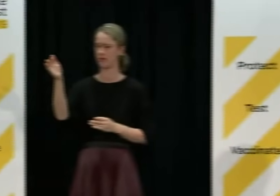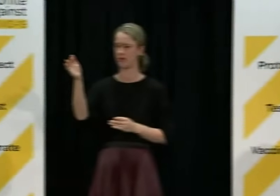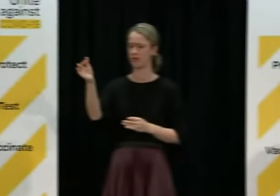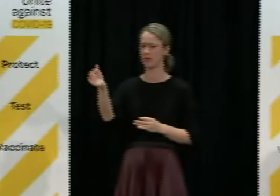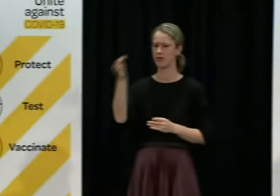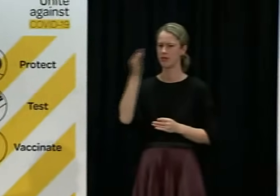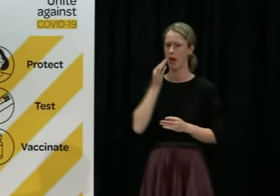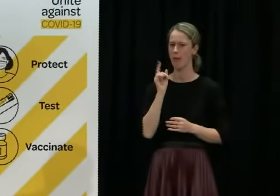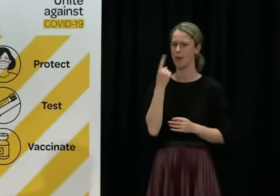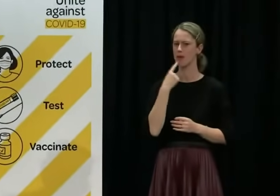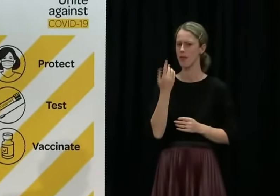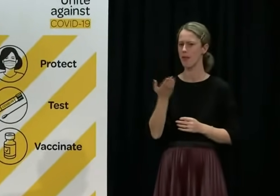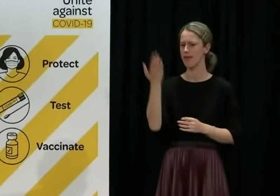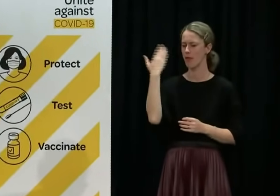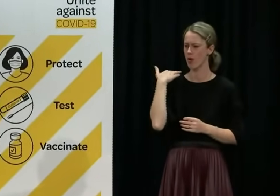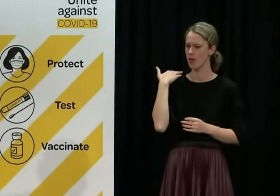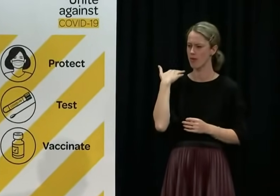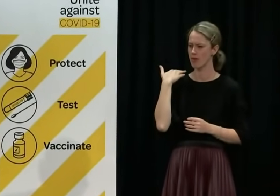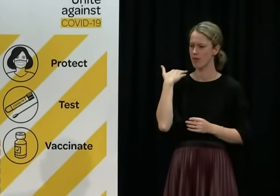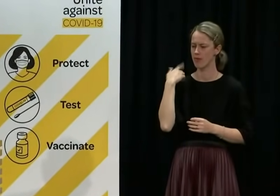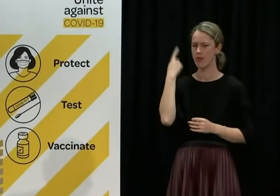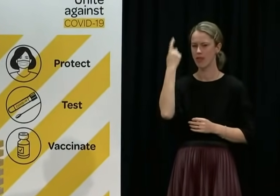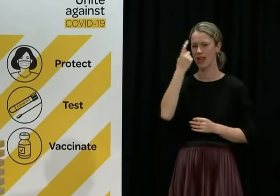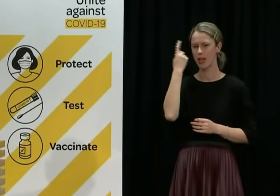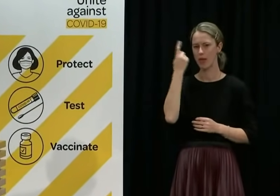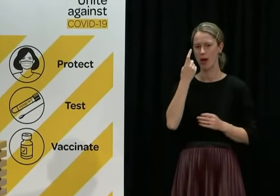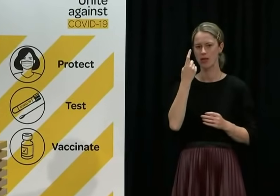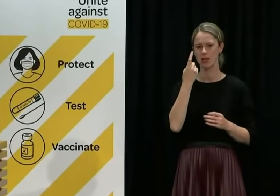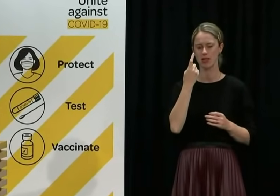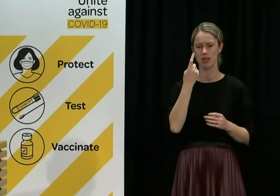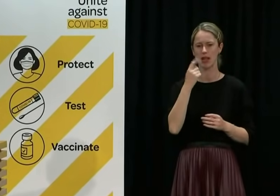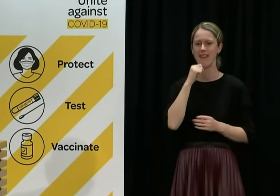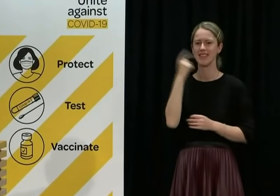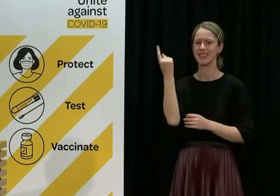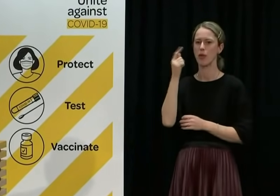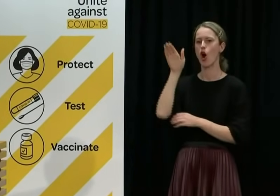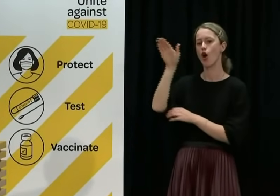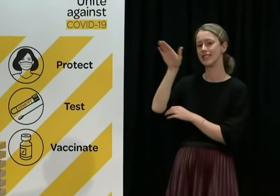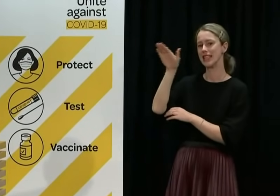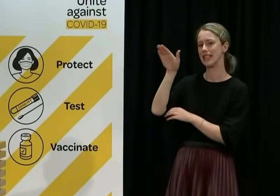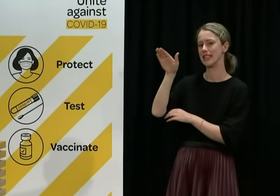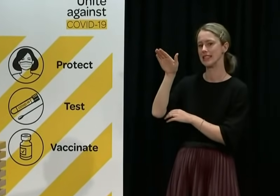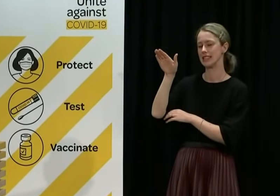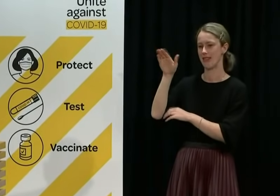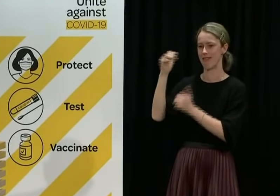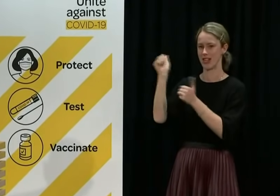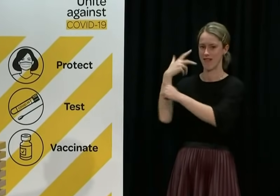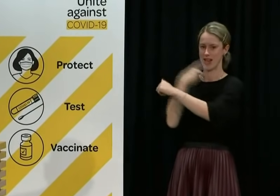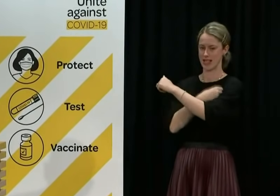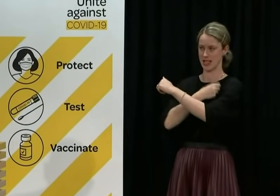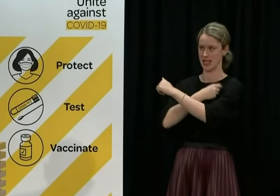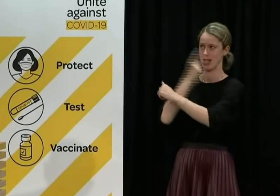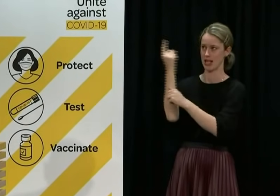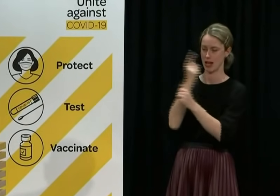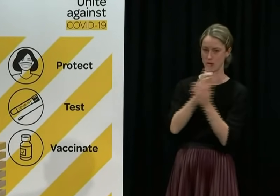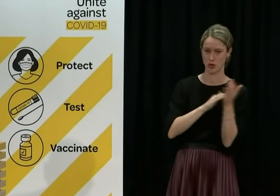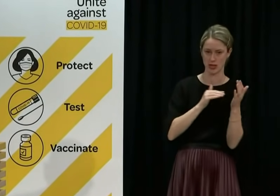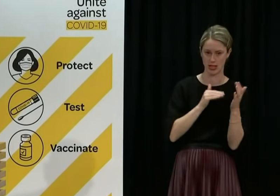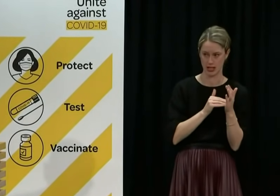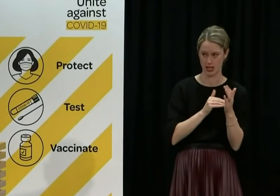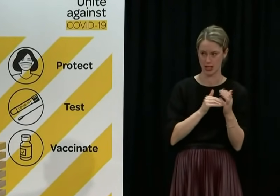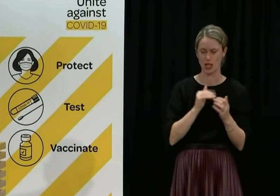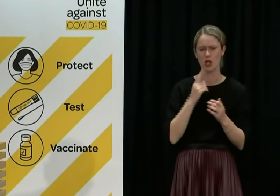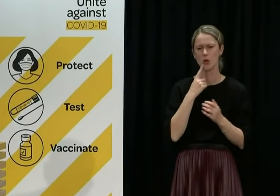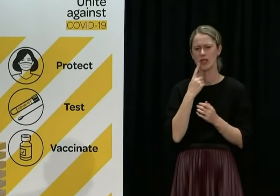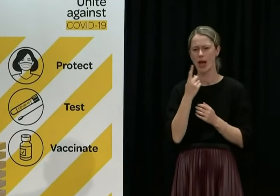I'm wrong, that you're re-evaluating the use of MIQ for vaccinated international travellers. Are you indicating that, like, travellers from maybe